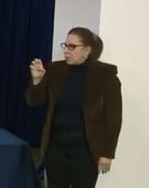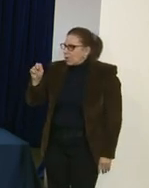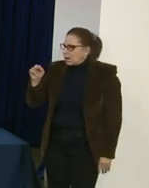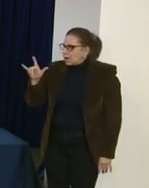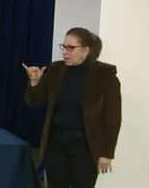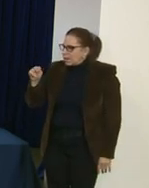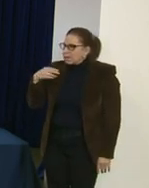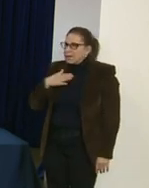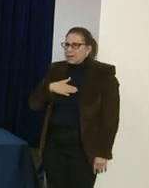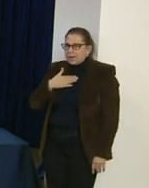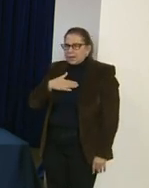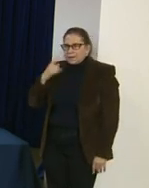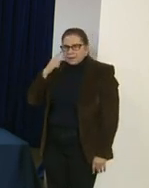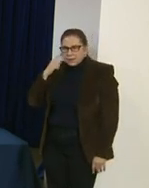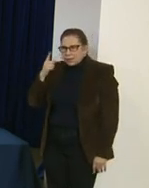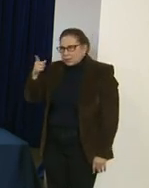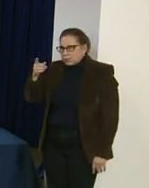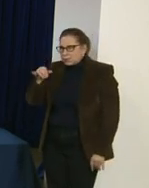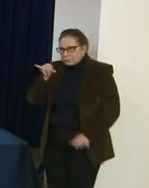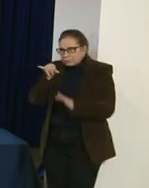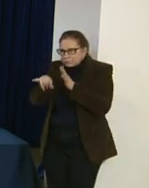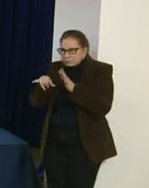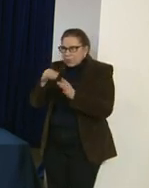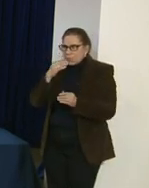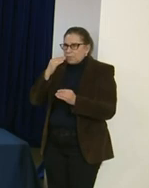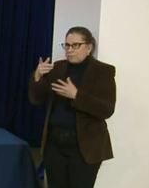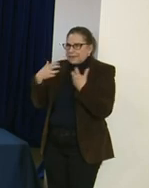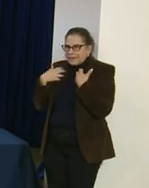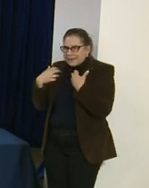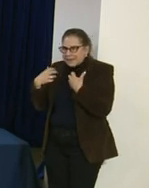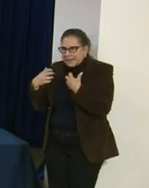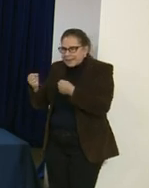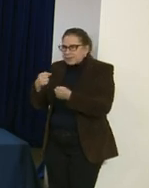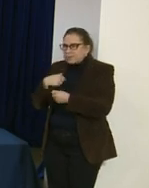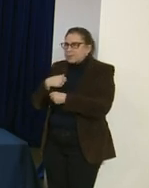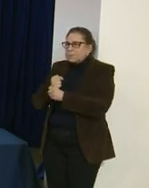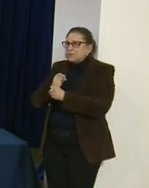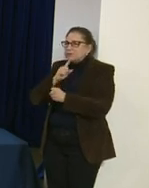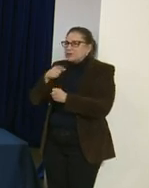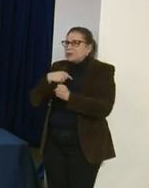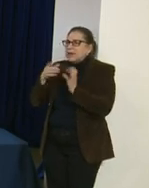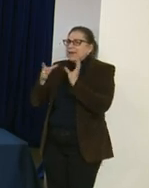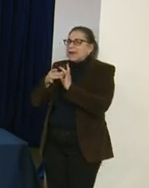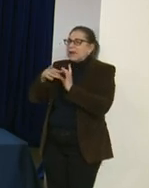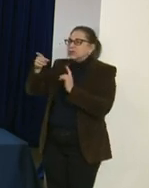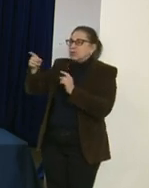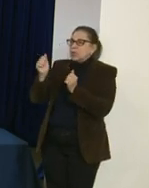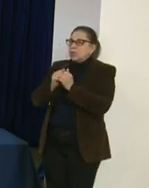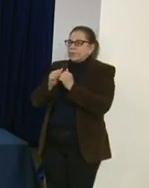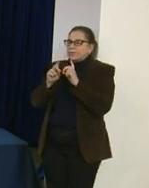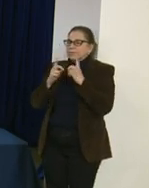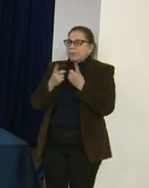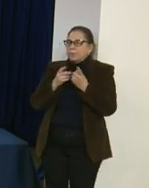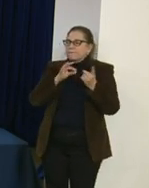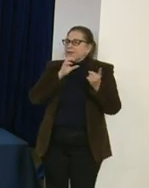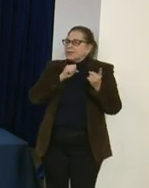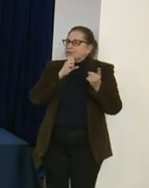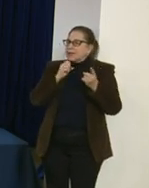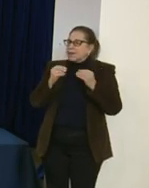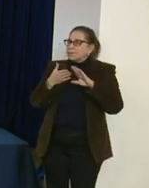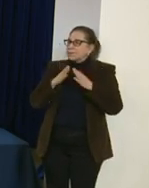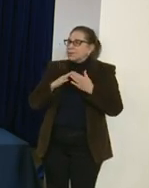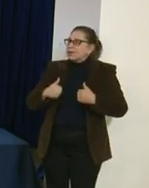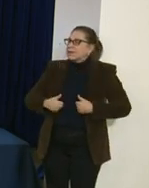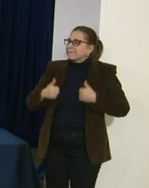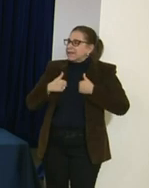mend. And let's make sure that we connect you with Aging and Community Living to connect you